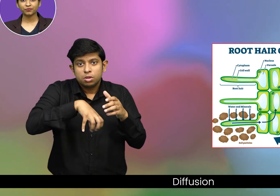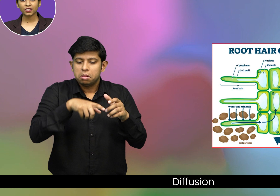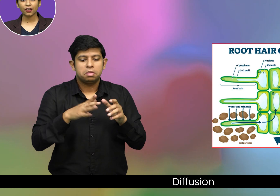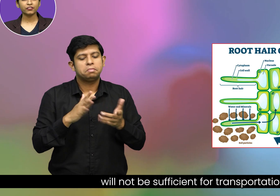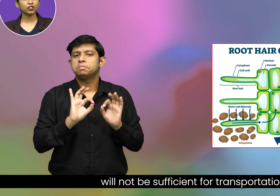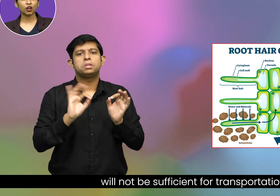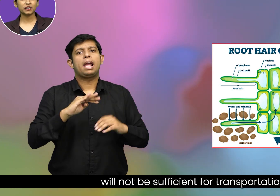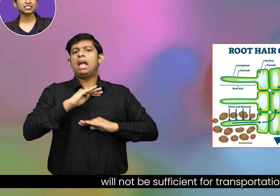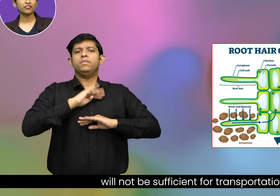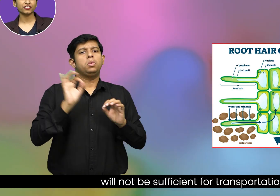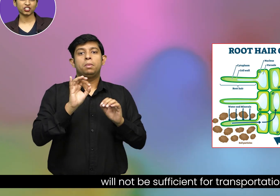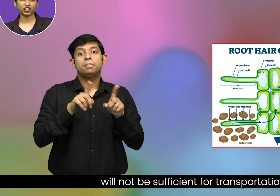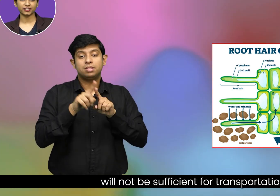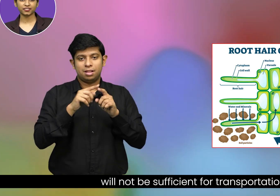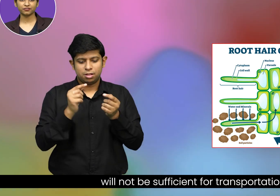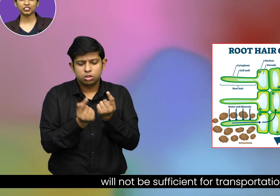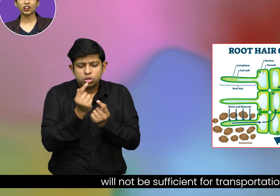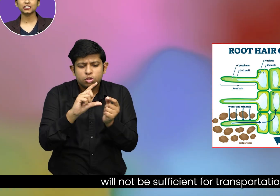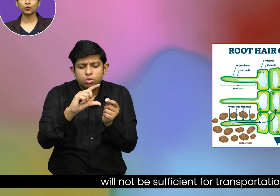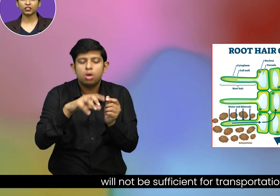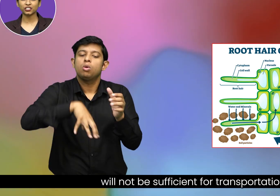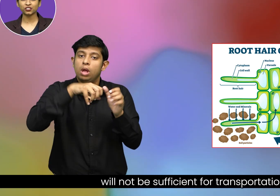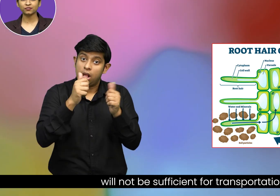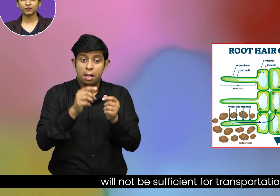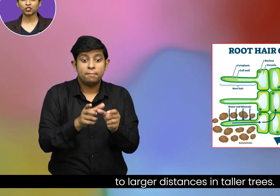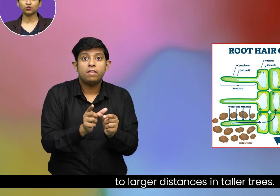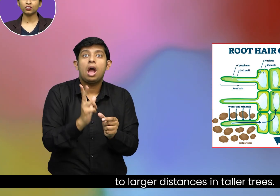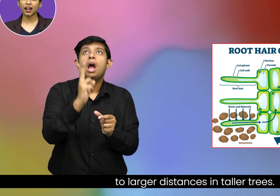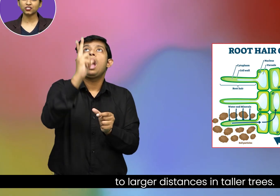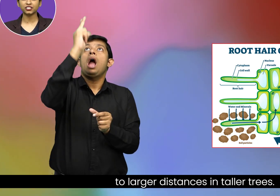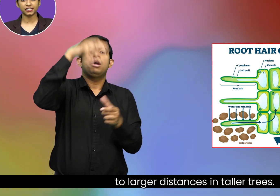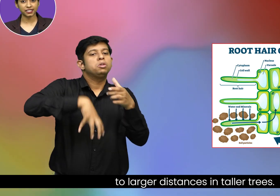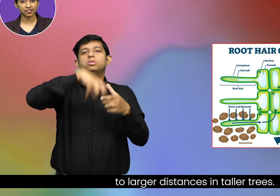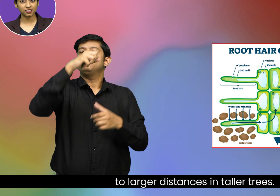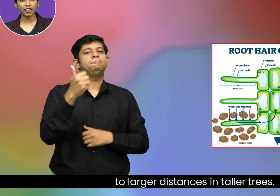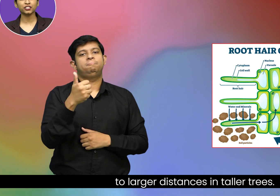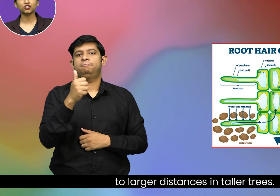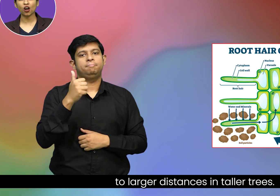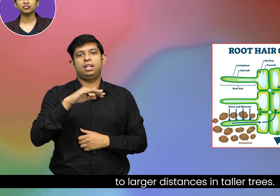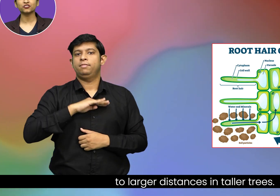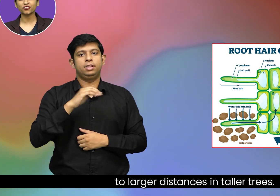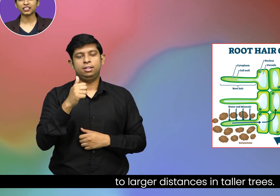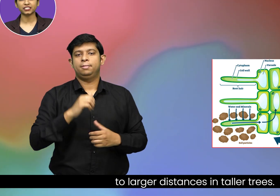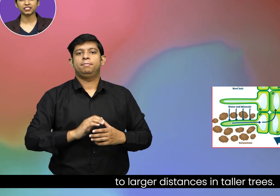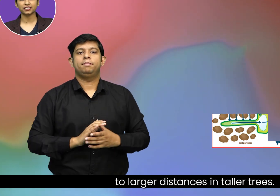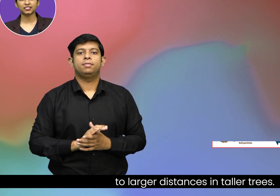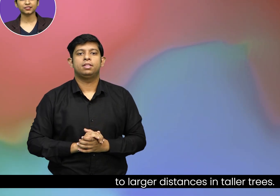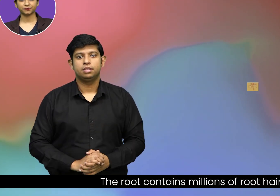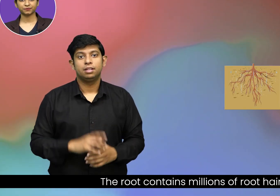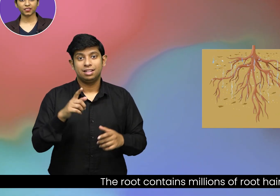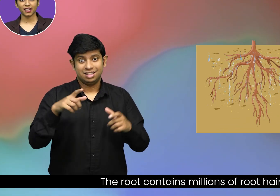Diffusion will not be sufficient for transportation to larger distance in taller